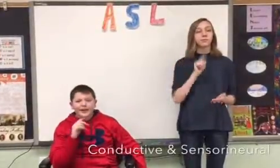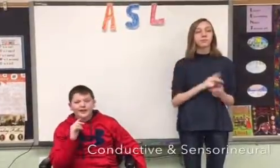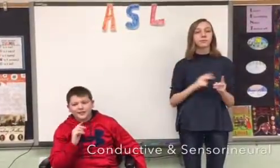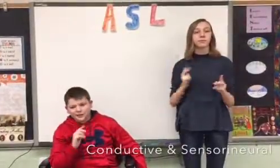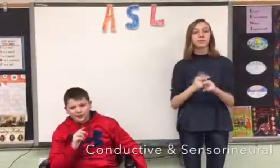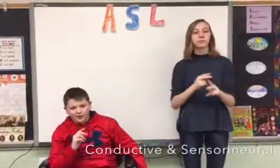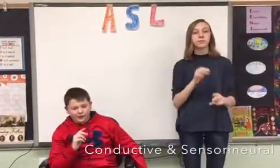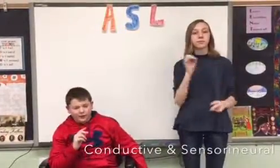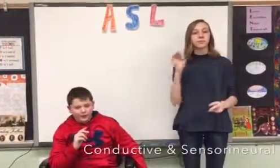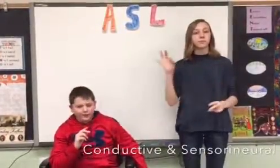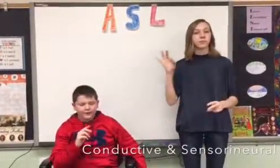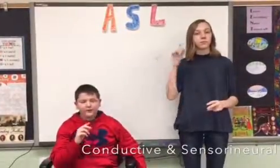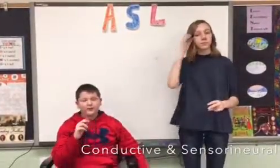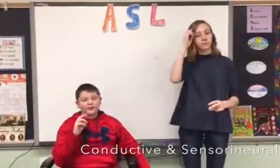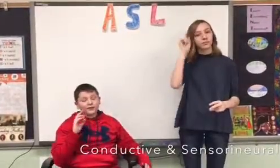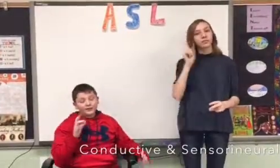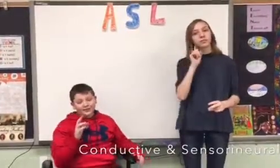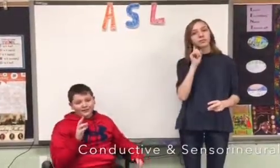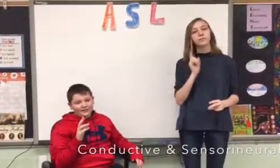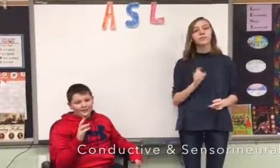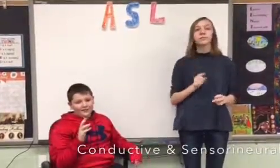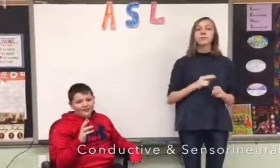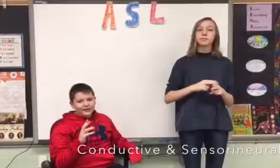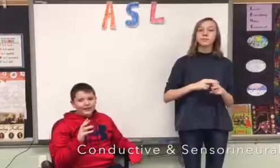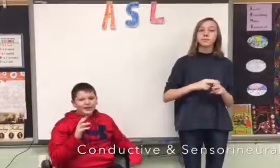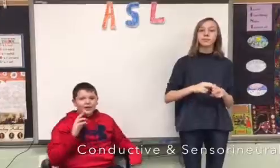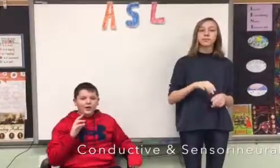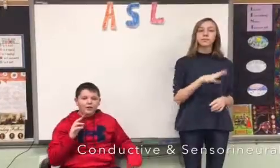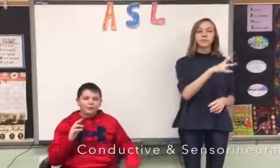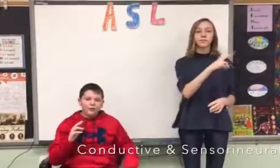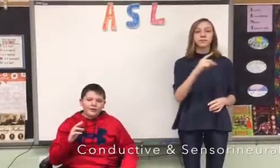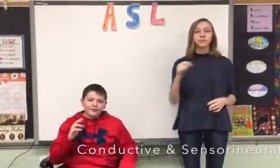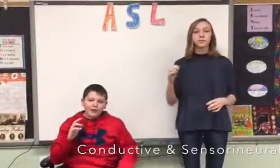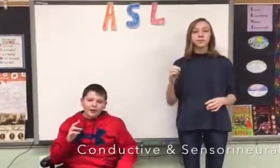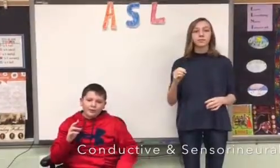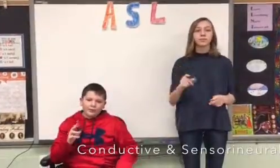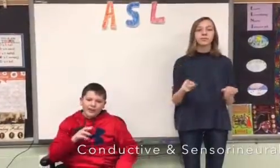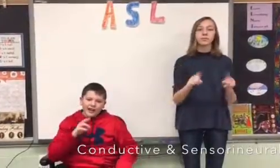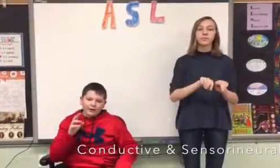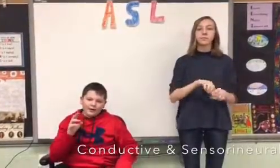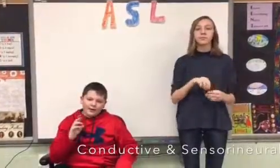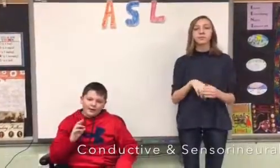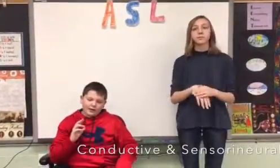and sensorineural. Conductive deafness occurs when there's a problem with the outer ear.